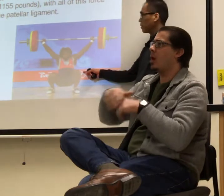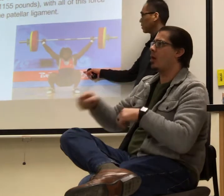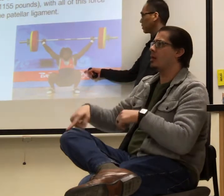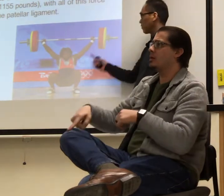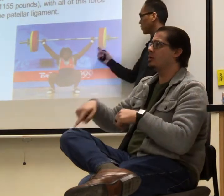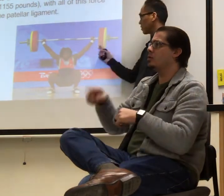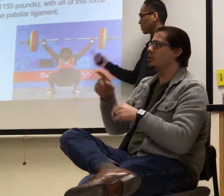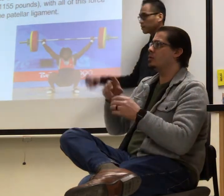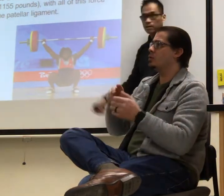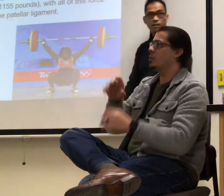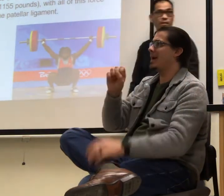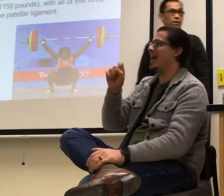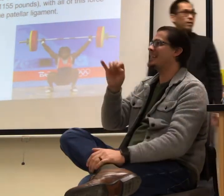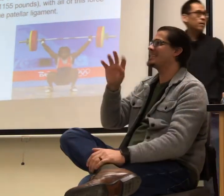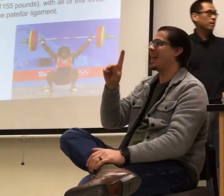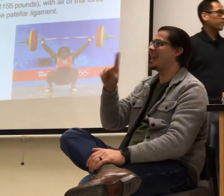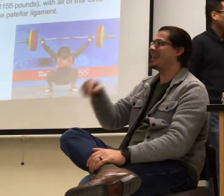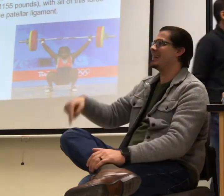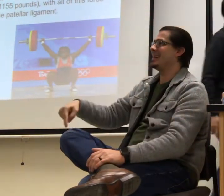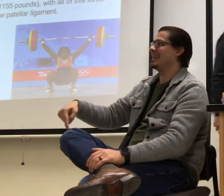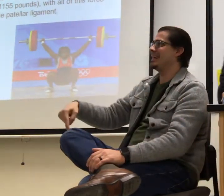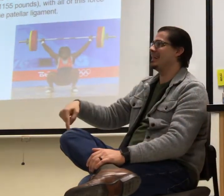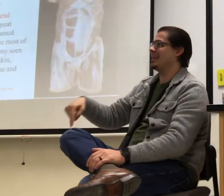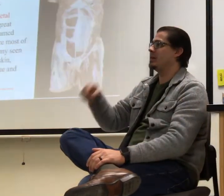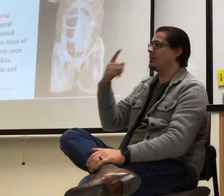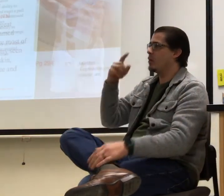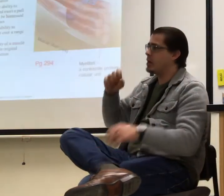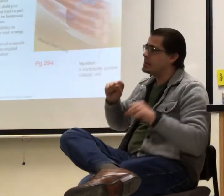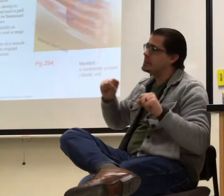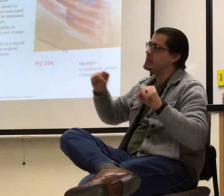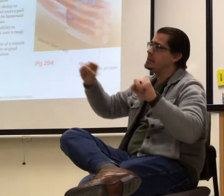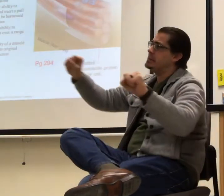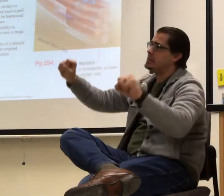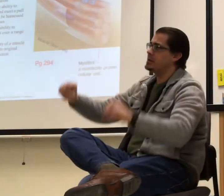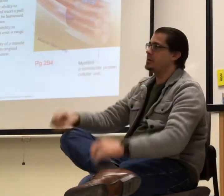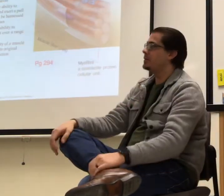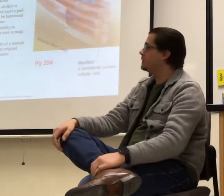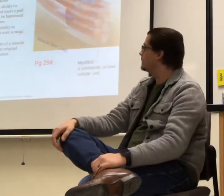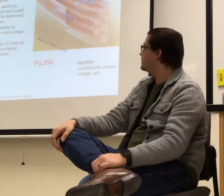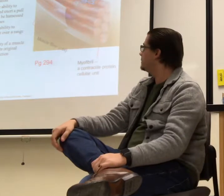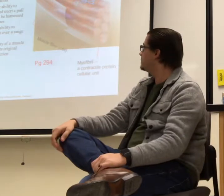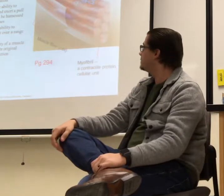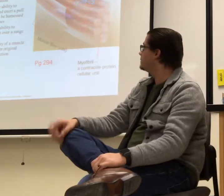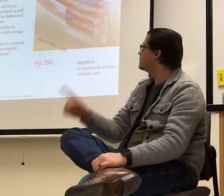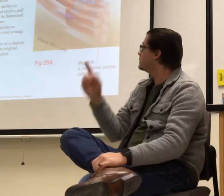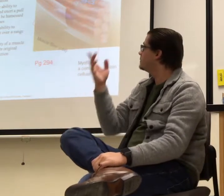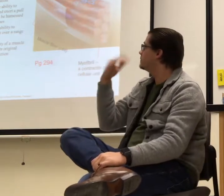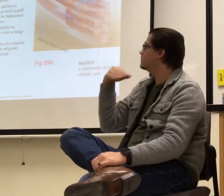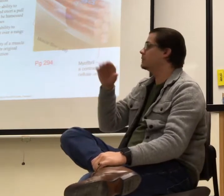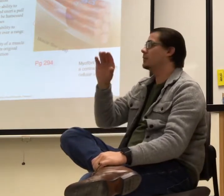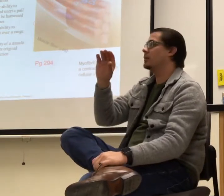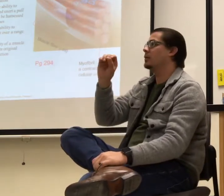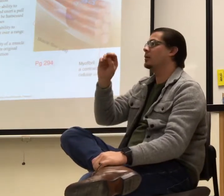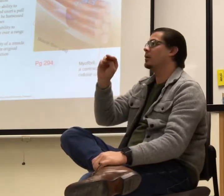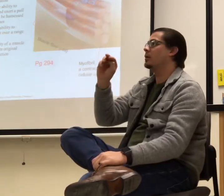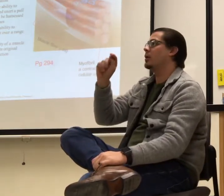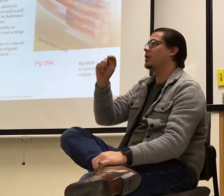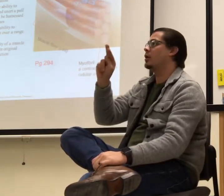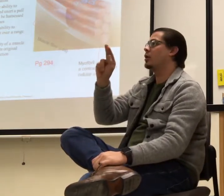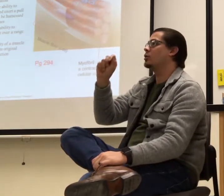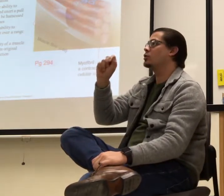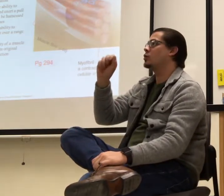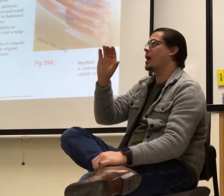okay? In an effort to lift that weight. All right, the next word is contractility.